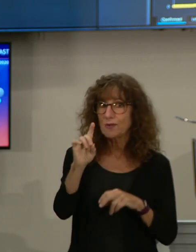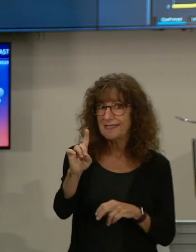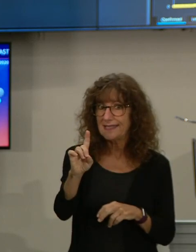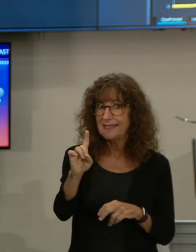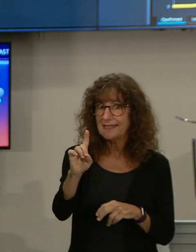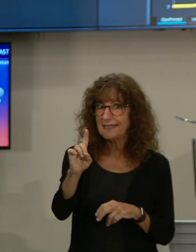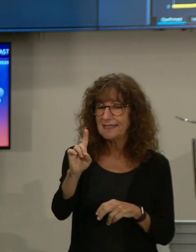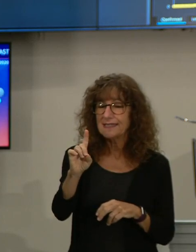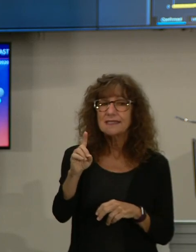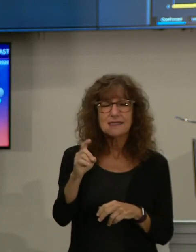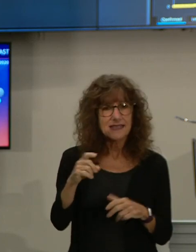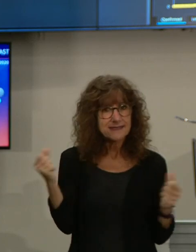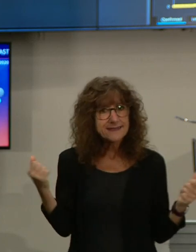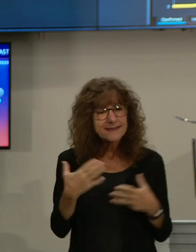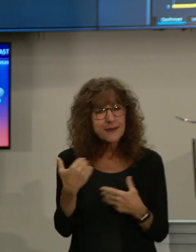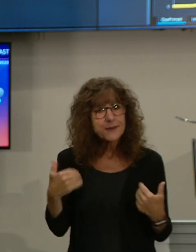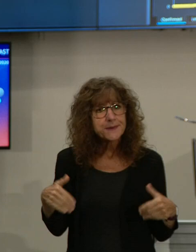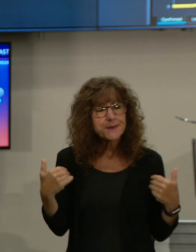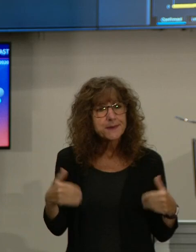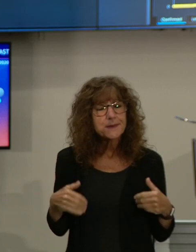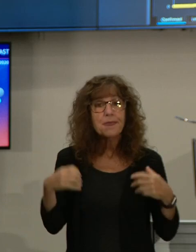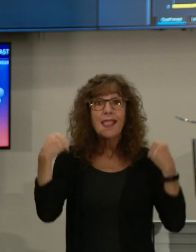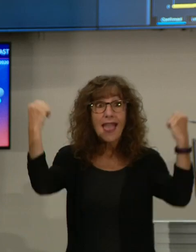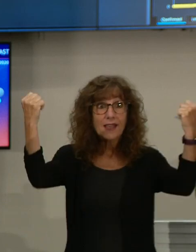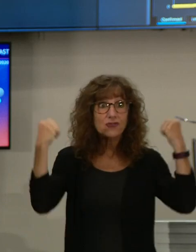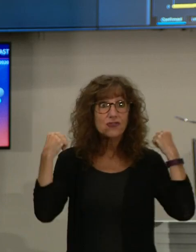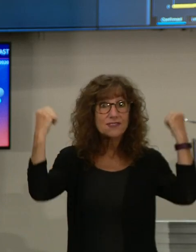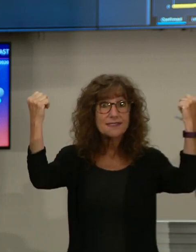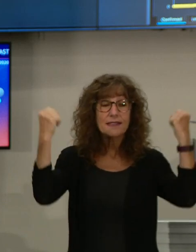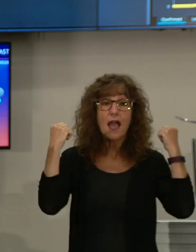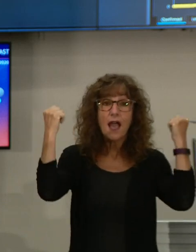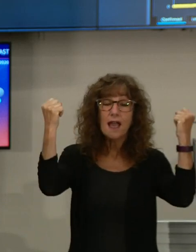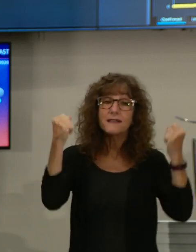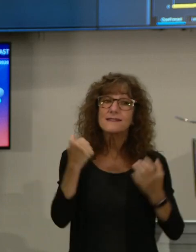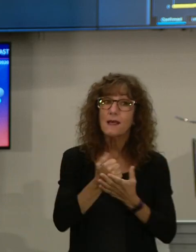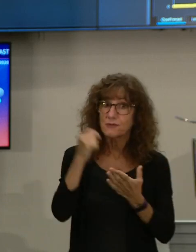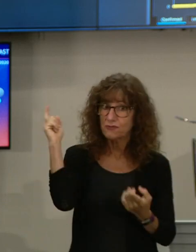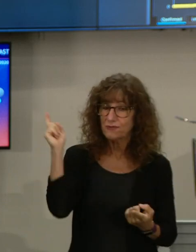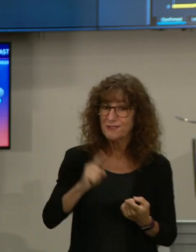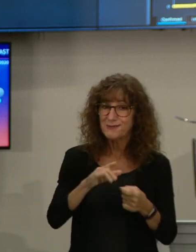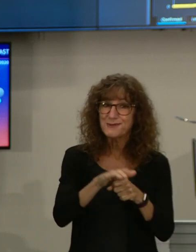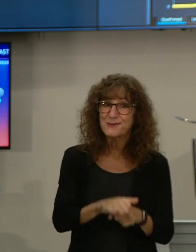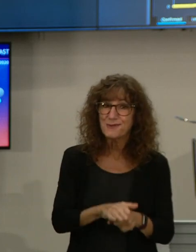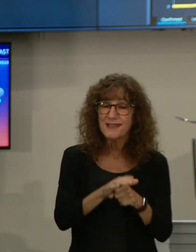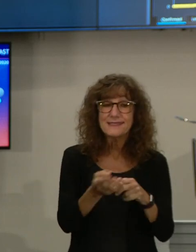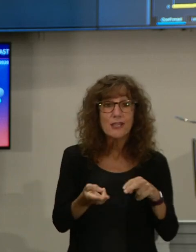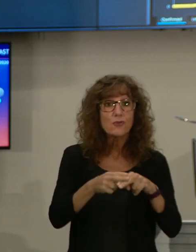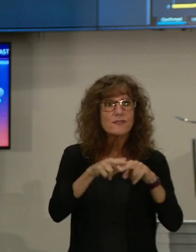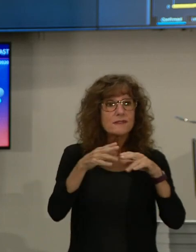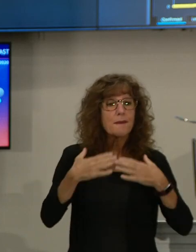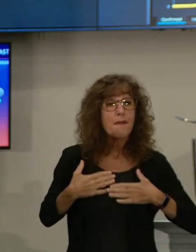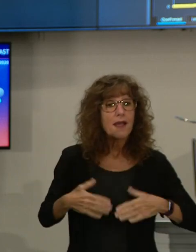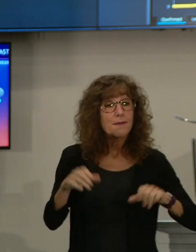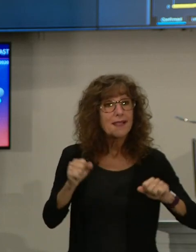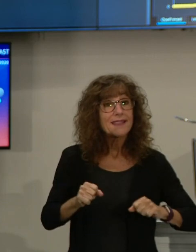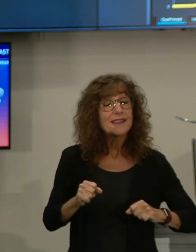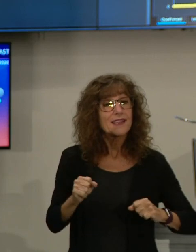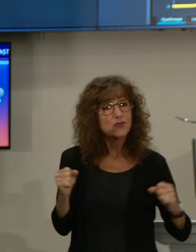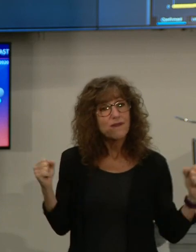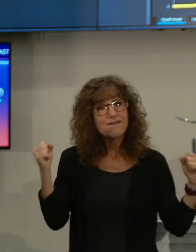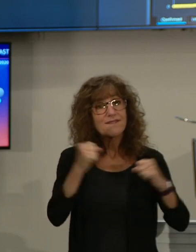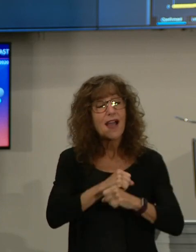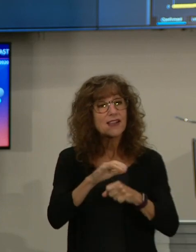is really alarming. Exercise is also a stress reducer. It increases the body's ability to fight off stress